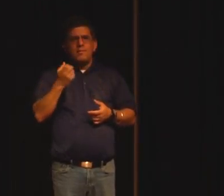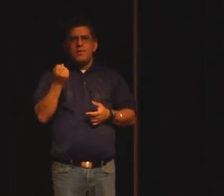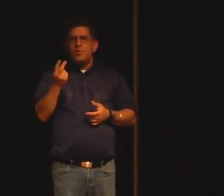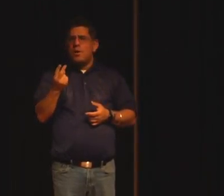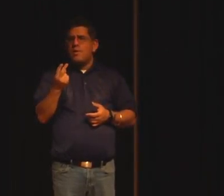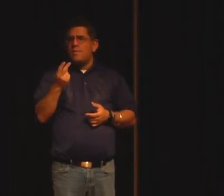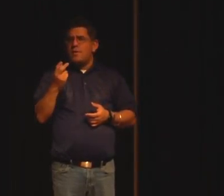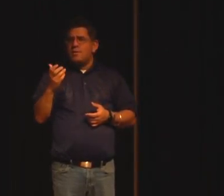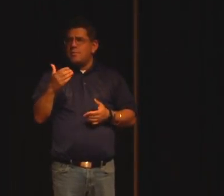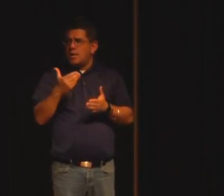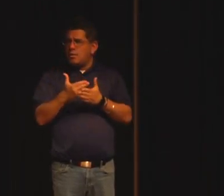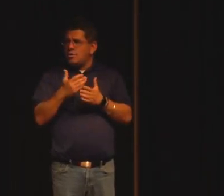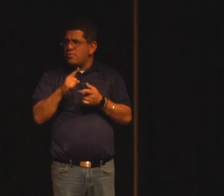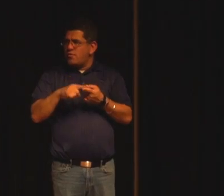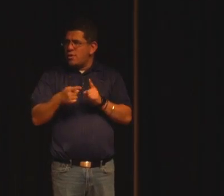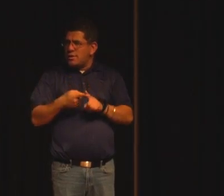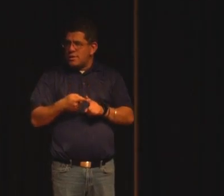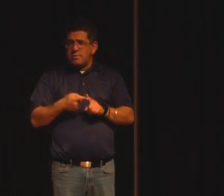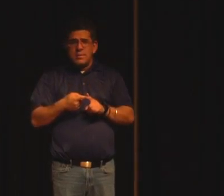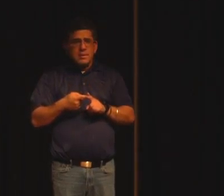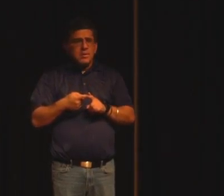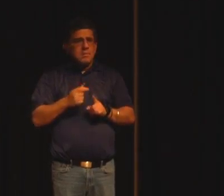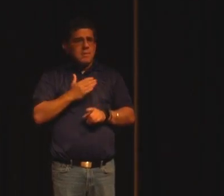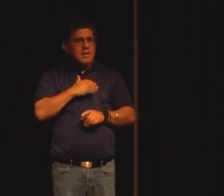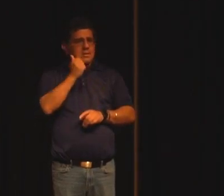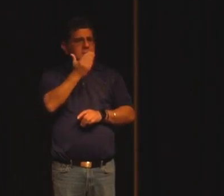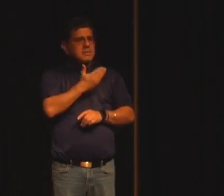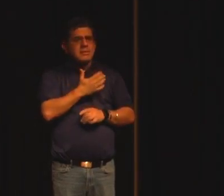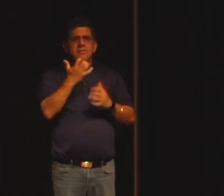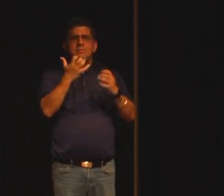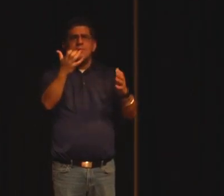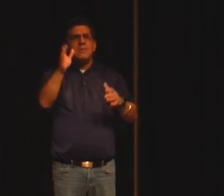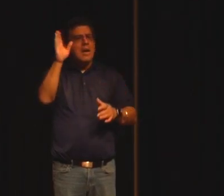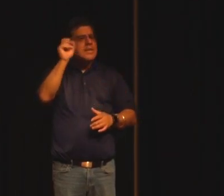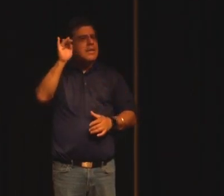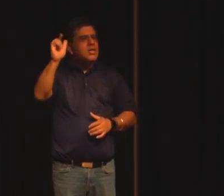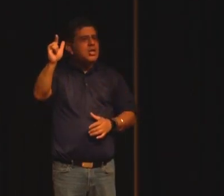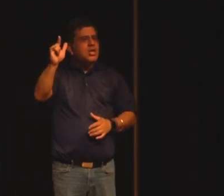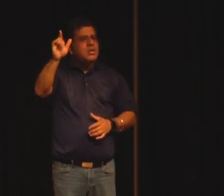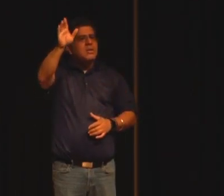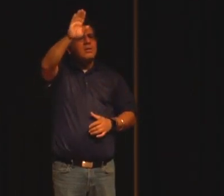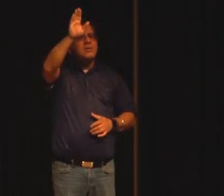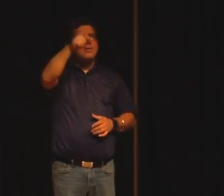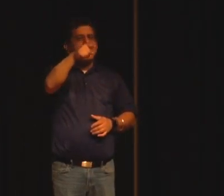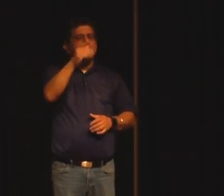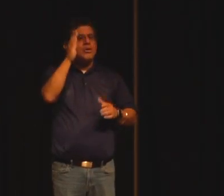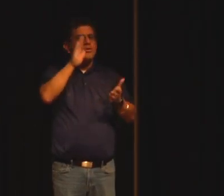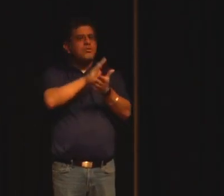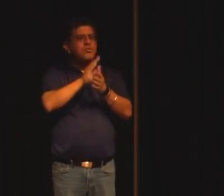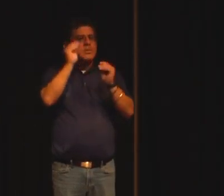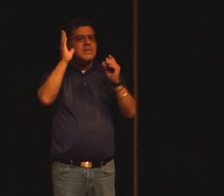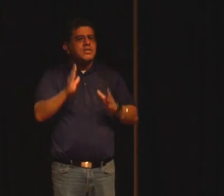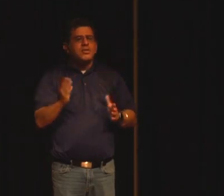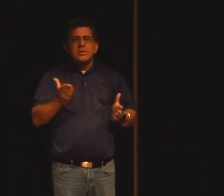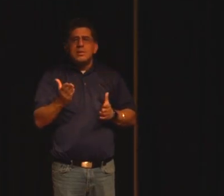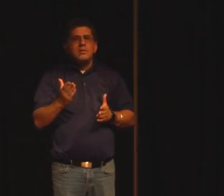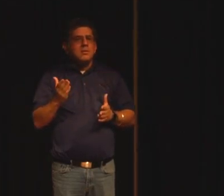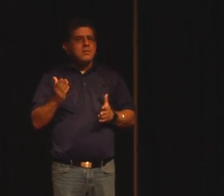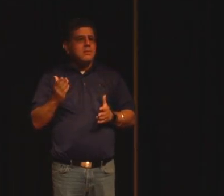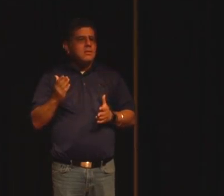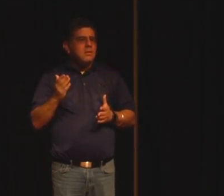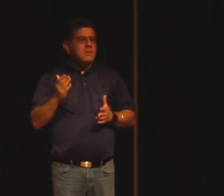my closest friends, including my son who's out there in the audience. Hi, Daniel. My son's a school teacher here in Texas. He teaches